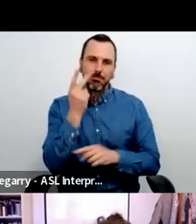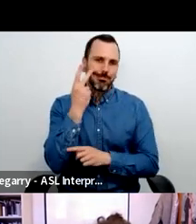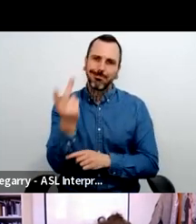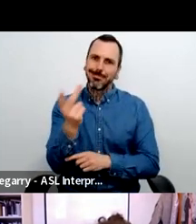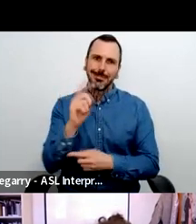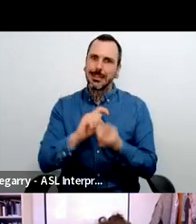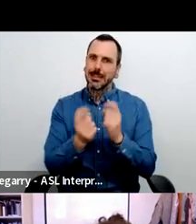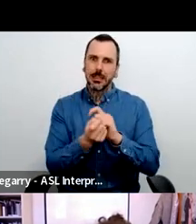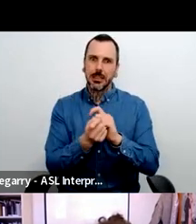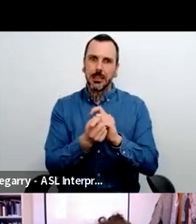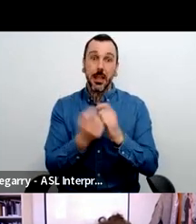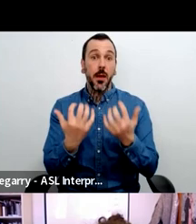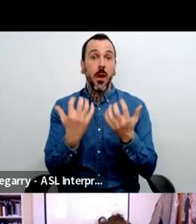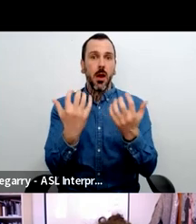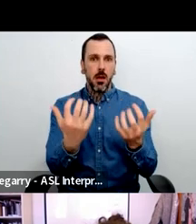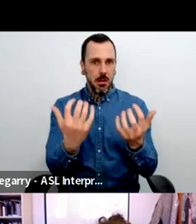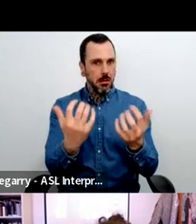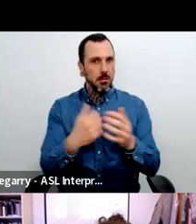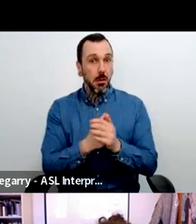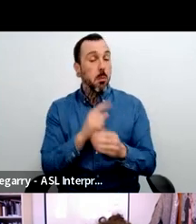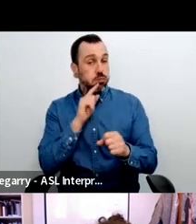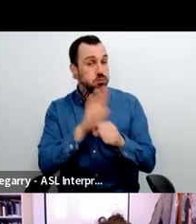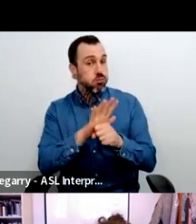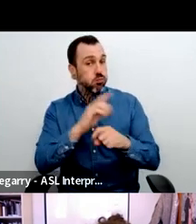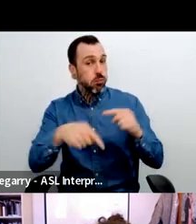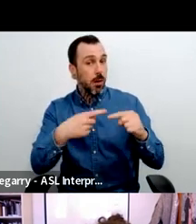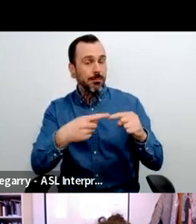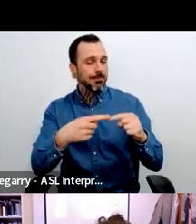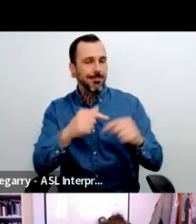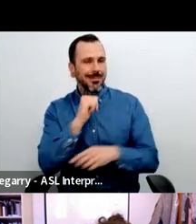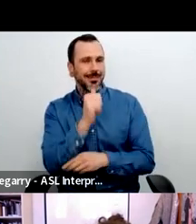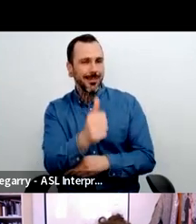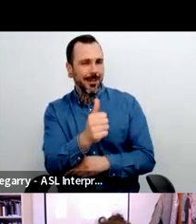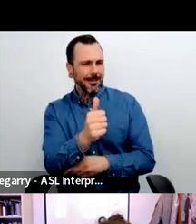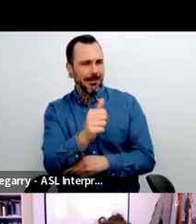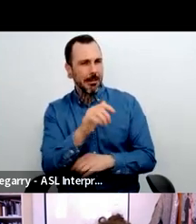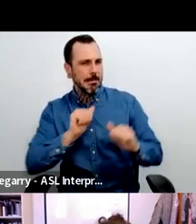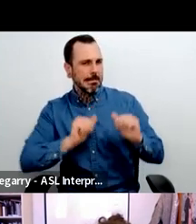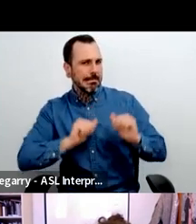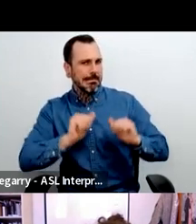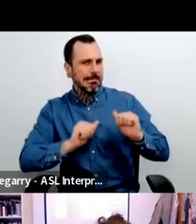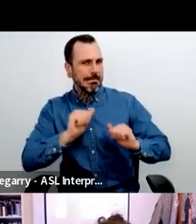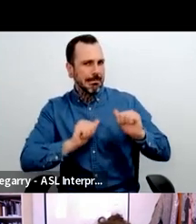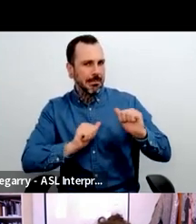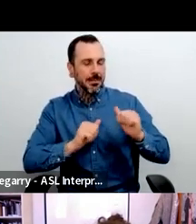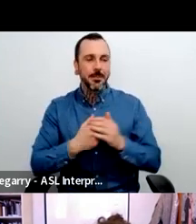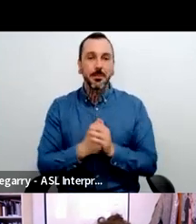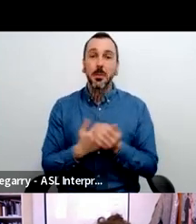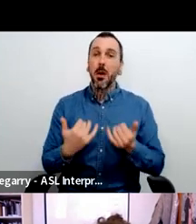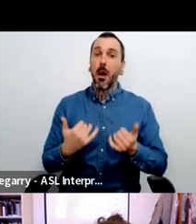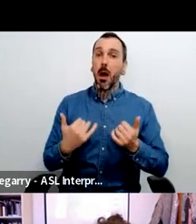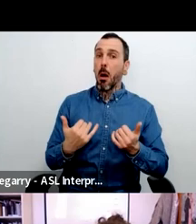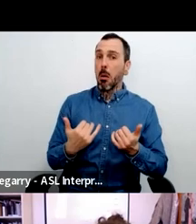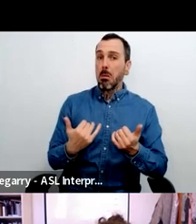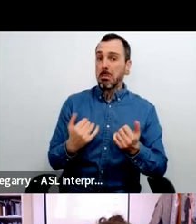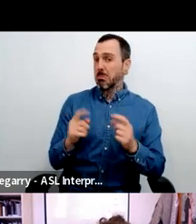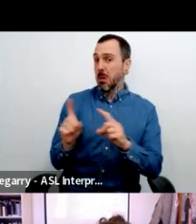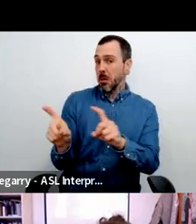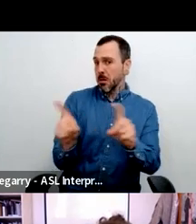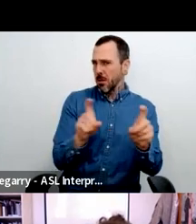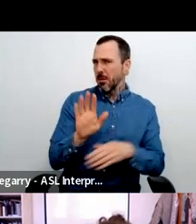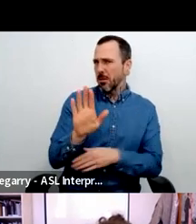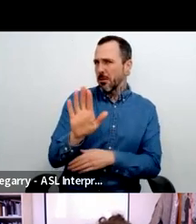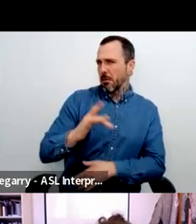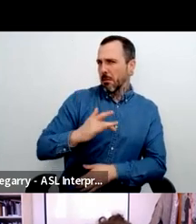audience. I'm just wondering if somebody would like to tell me how they are feeling, what their sense